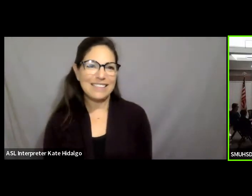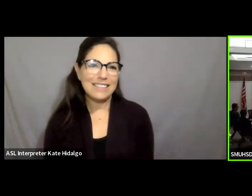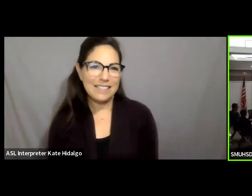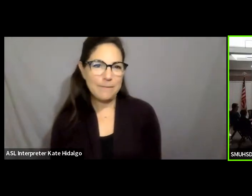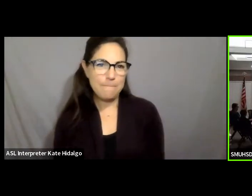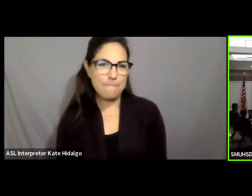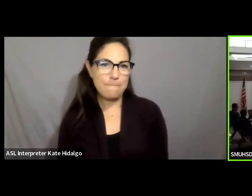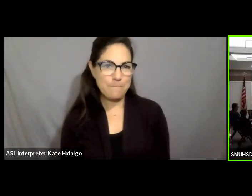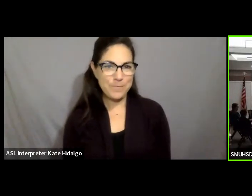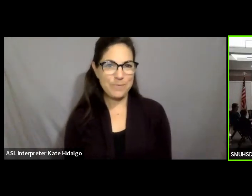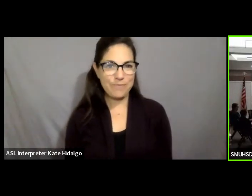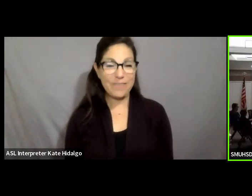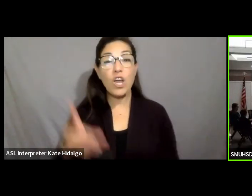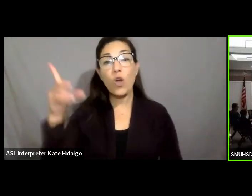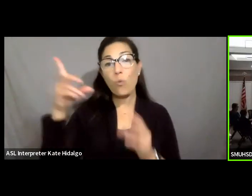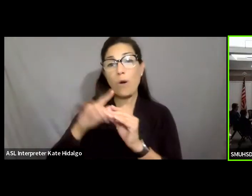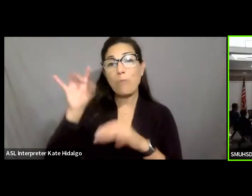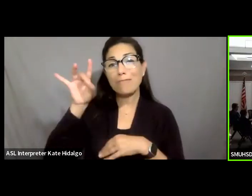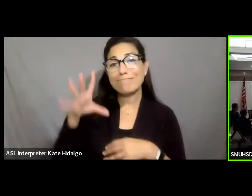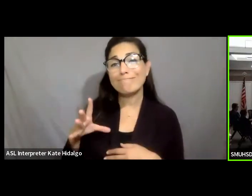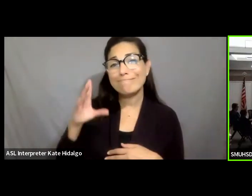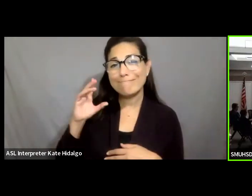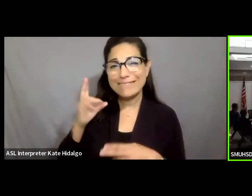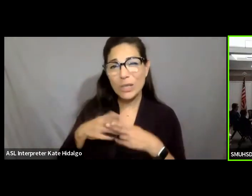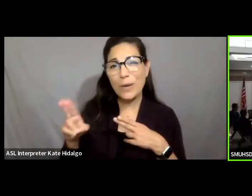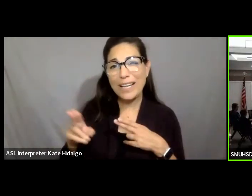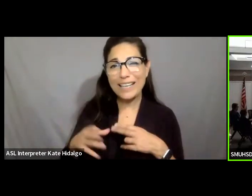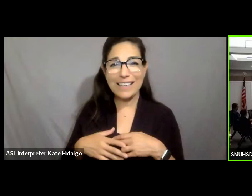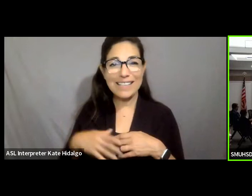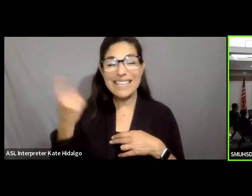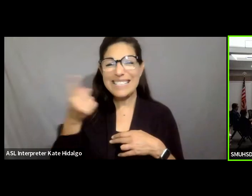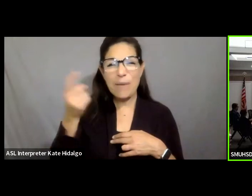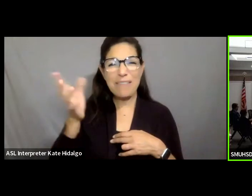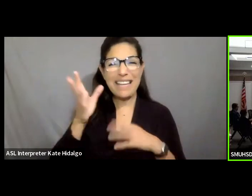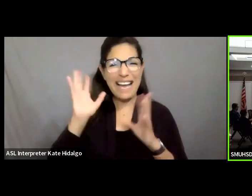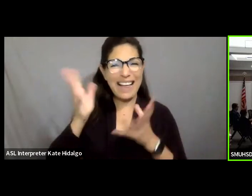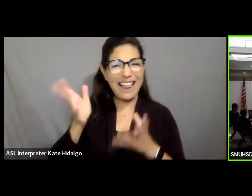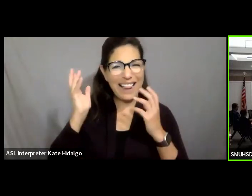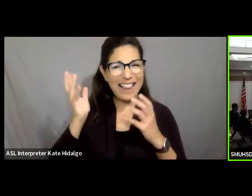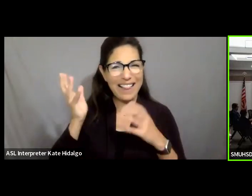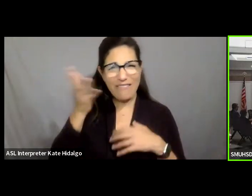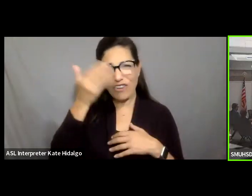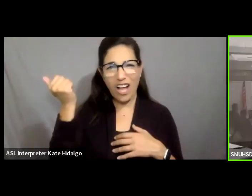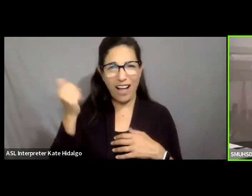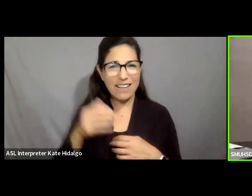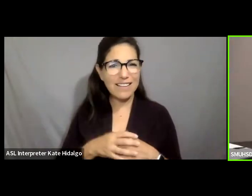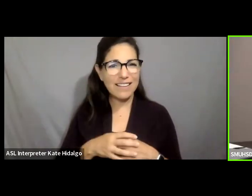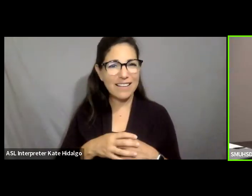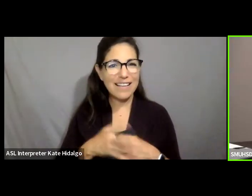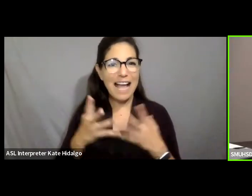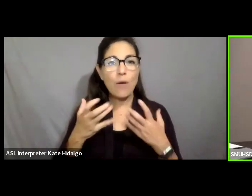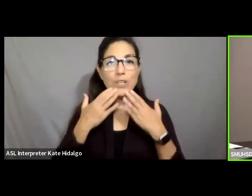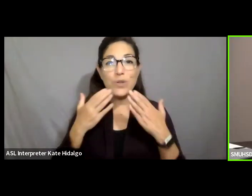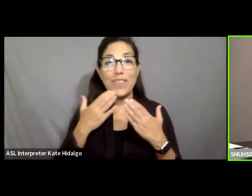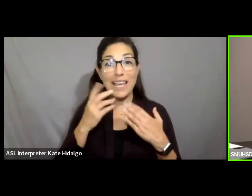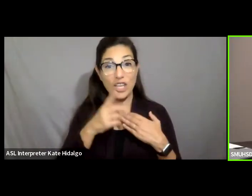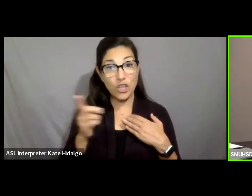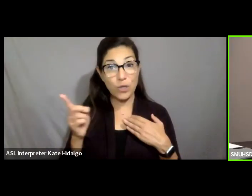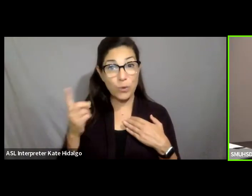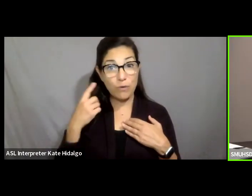One more thing real quick. I knew there was noticed that. I knew there was something I was leaving out, and I wanted to thank you